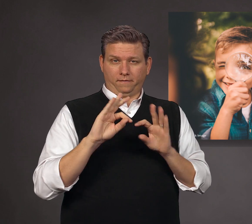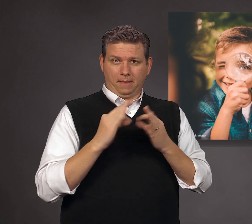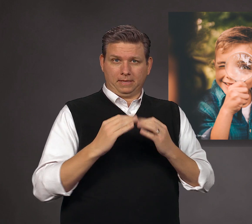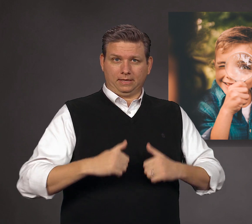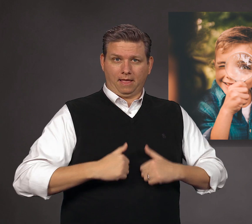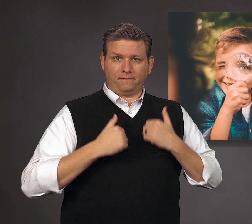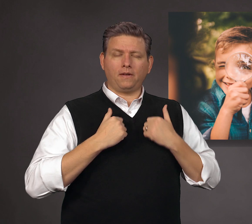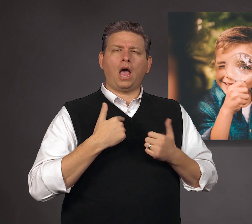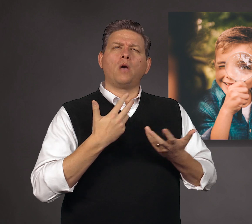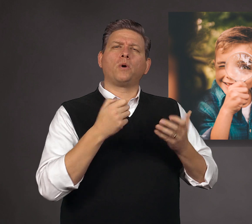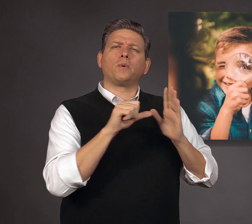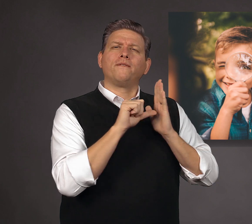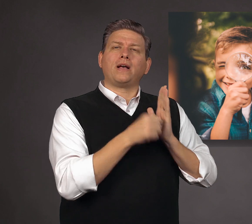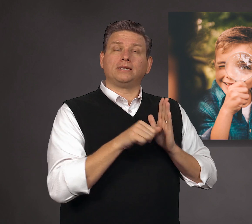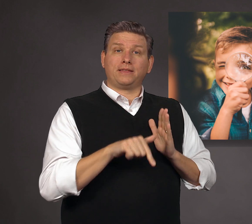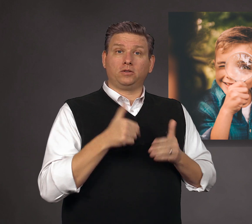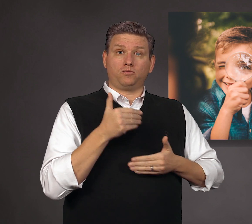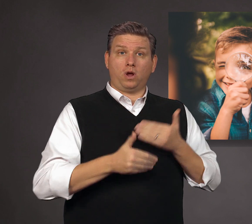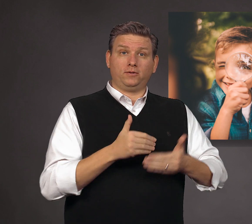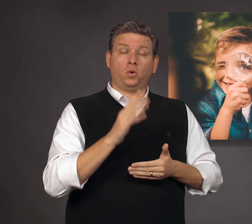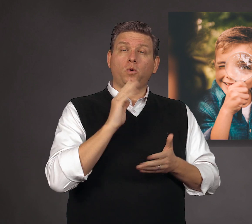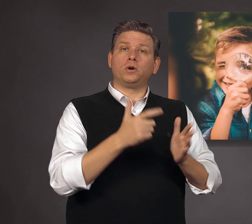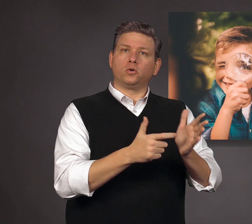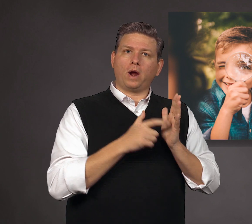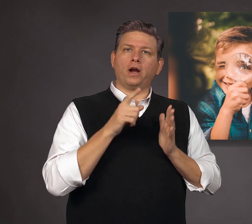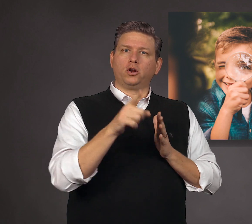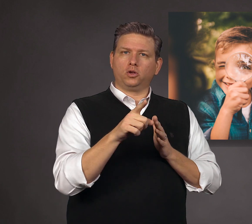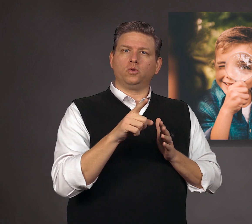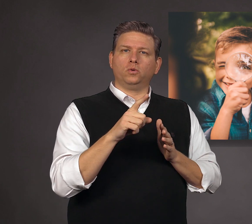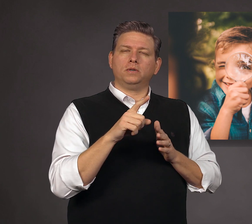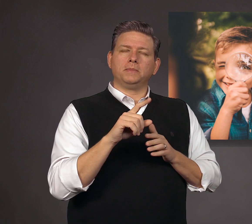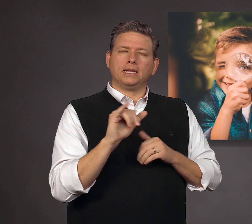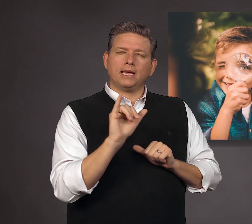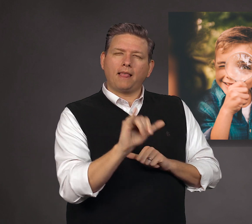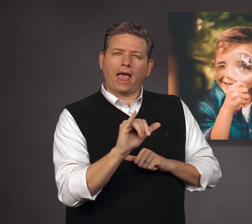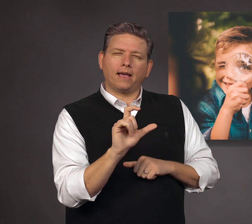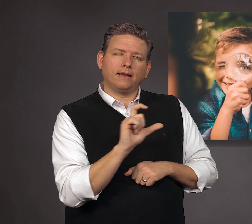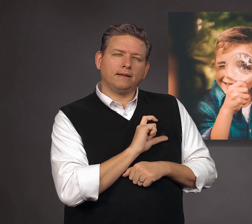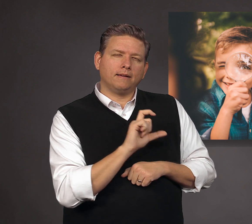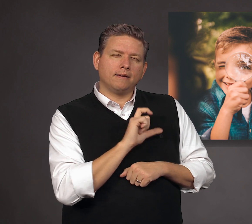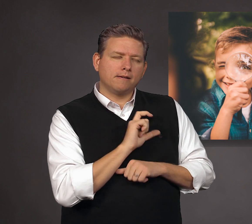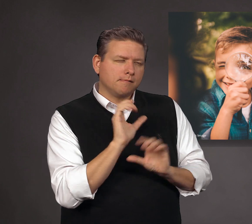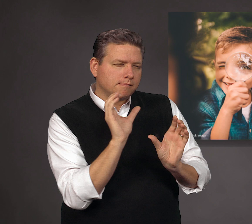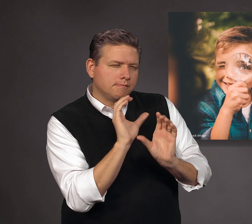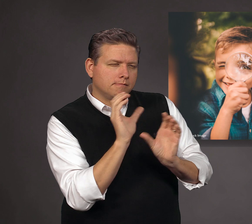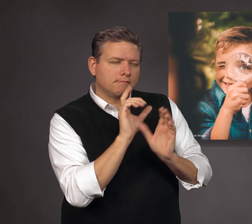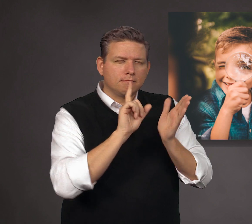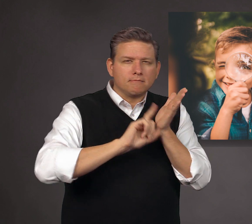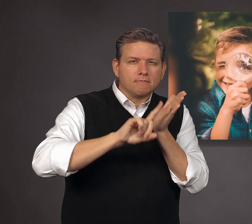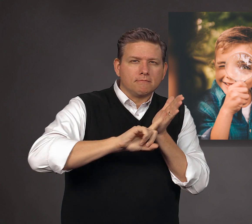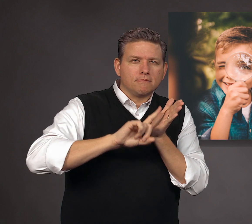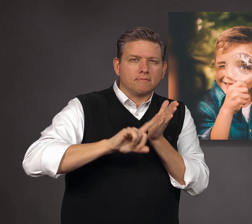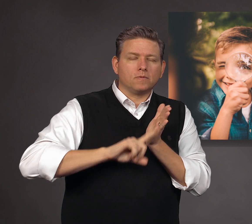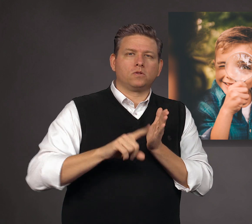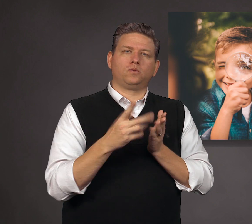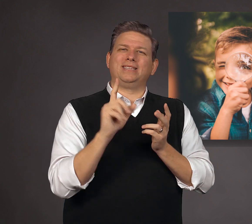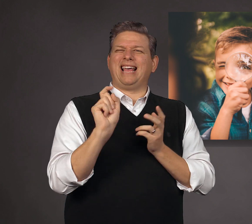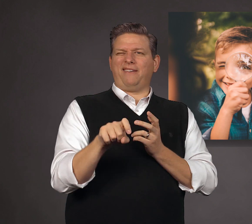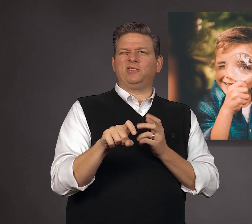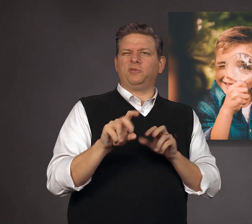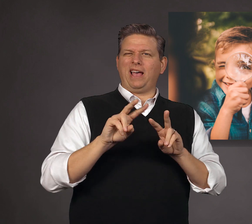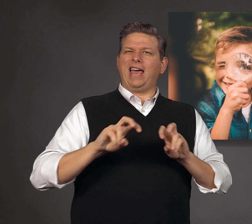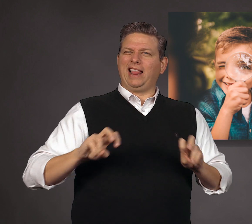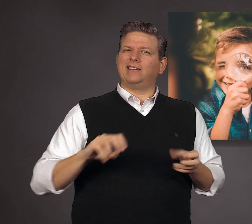I want to emphasize that this process will require you to be a detective. You will need to be able to analyze the records you will be attaching to your